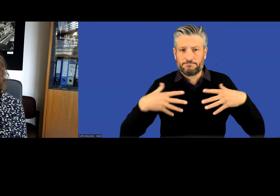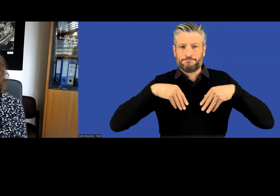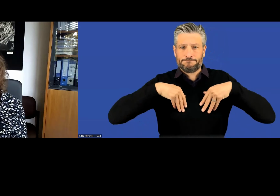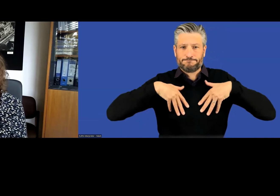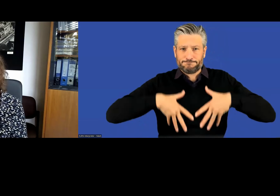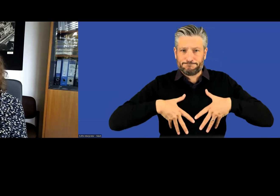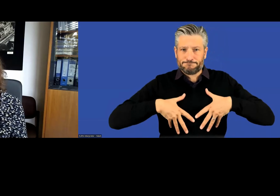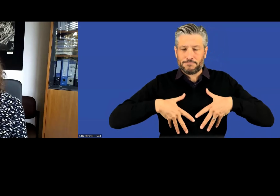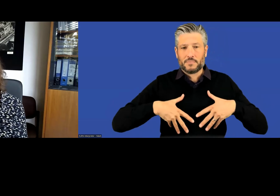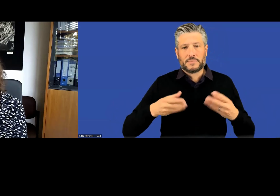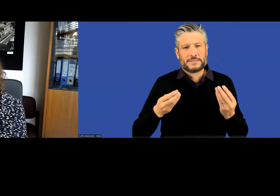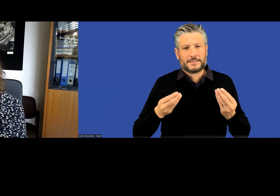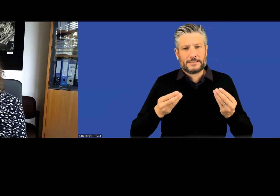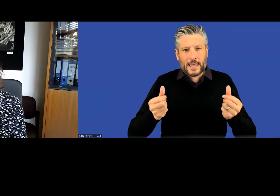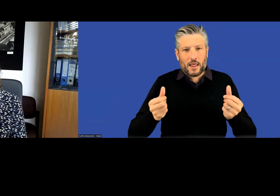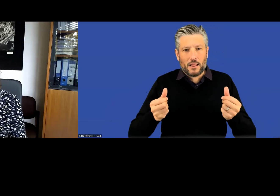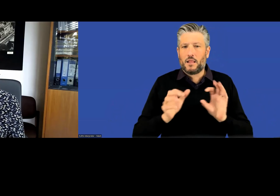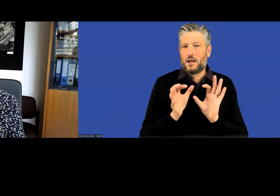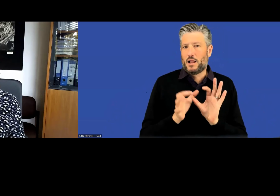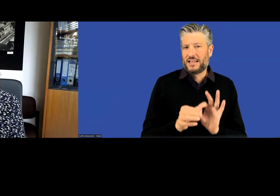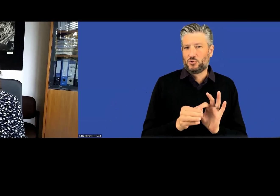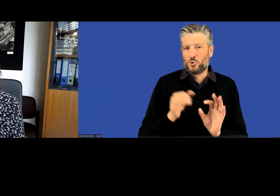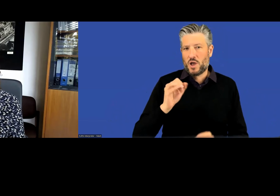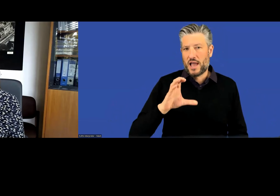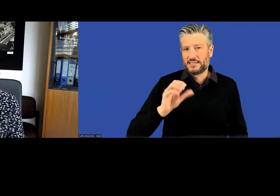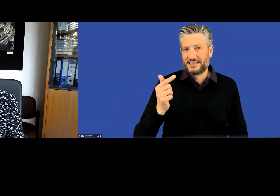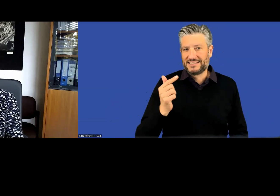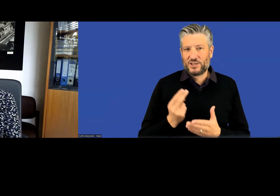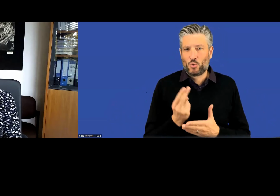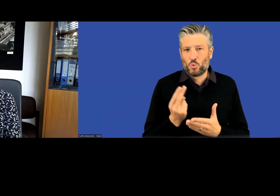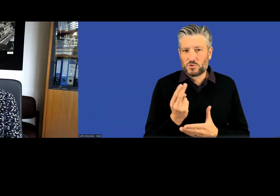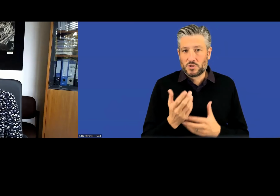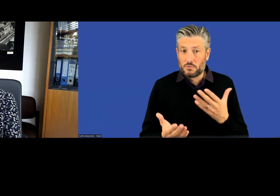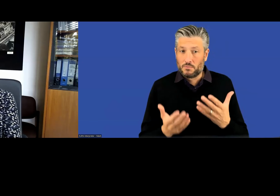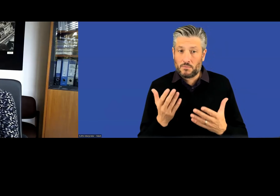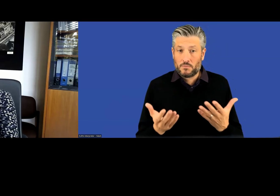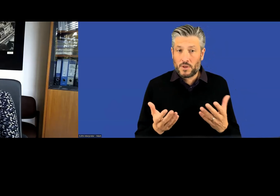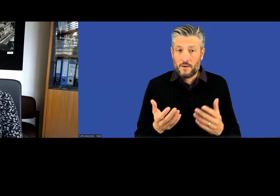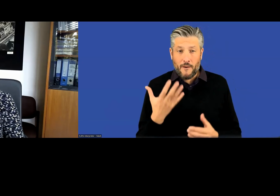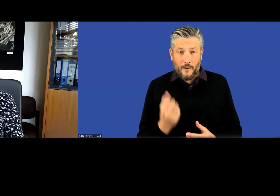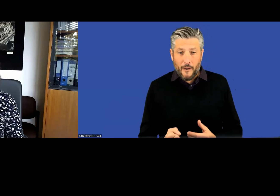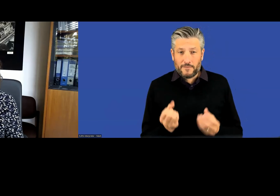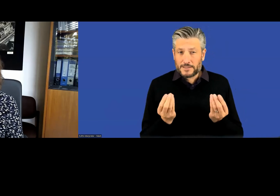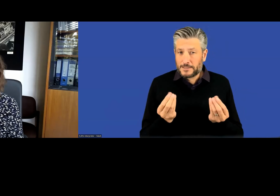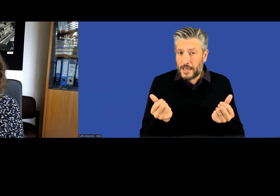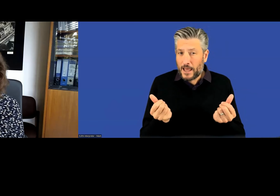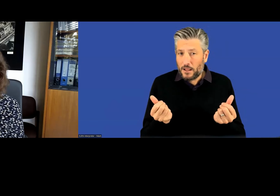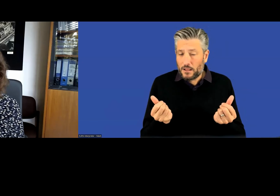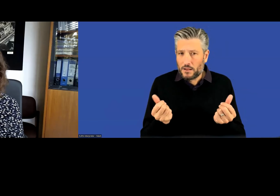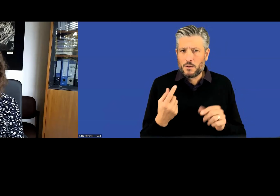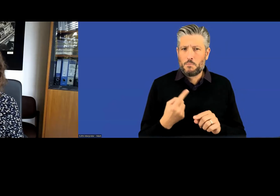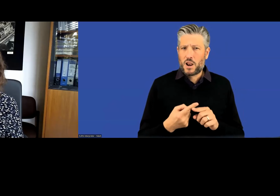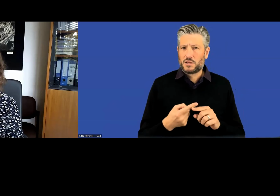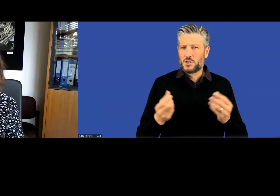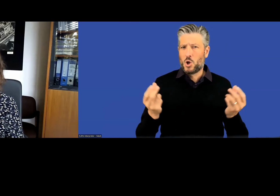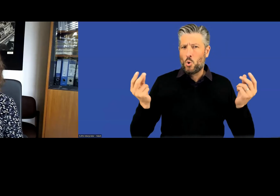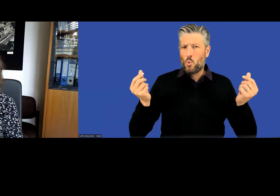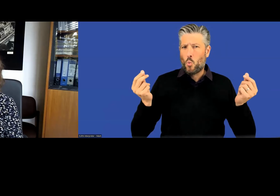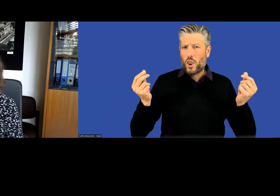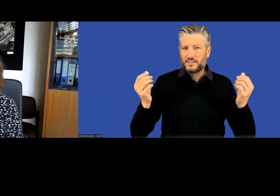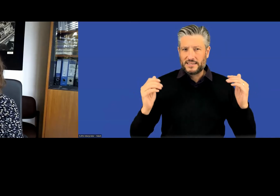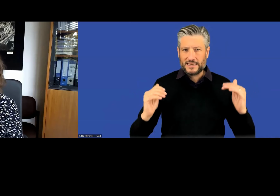effectively? And that in turn, whether they have the skills or not, affects the quality of use, the opportunities that are available then to